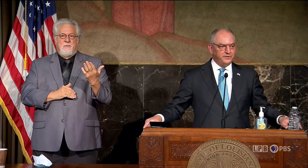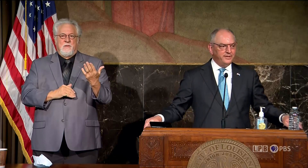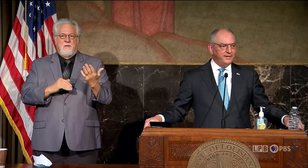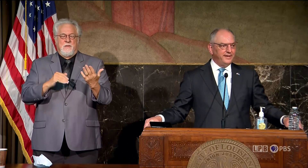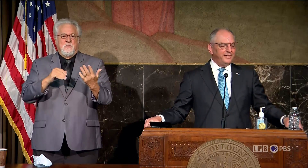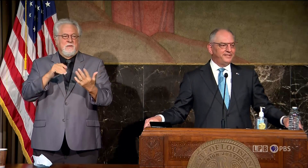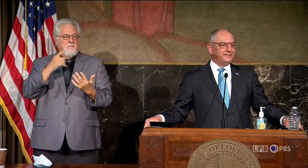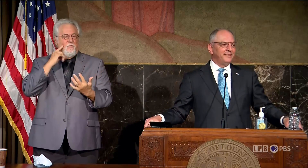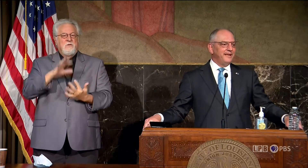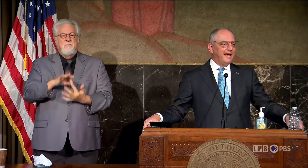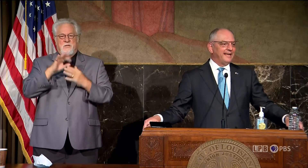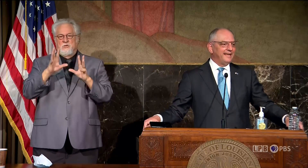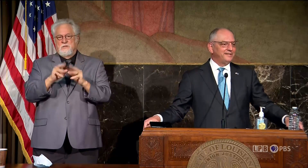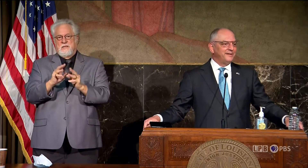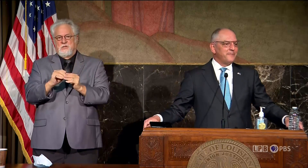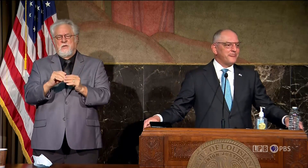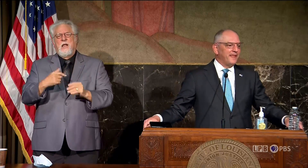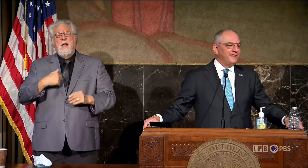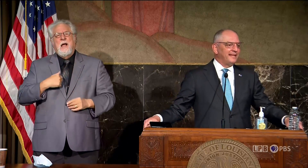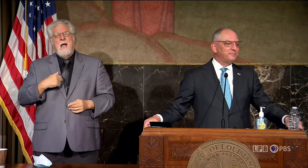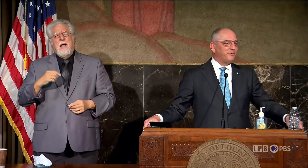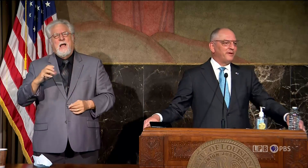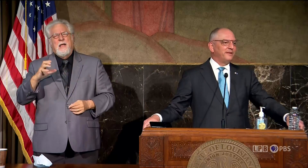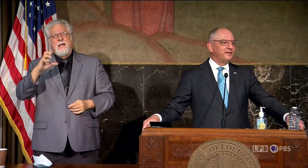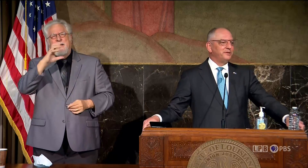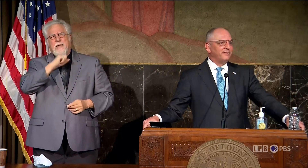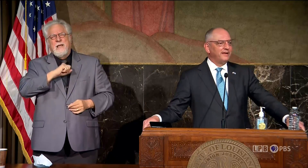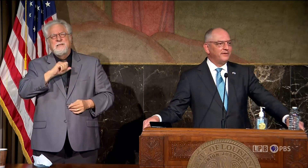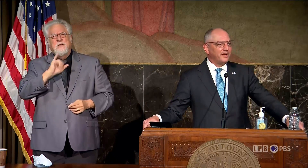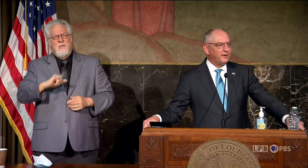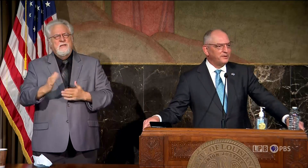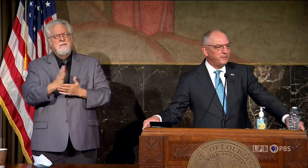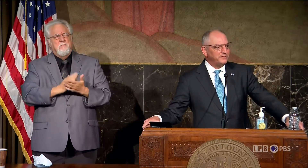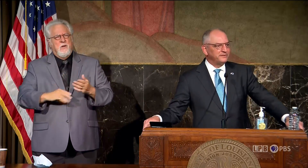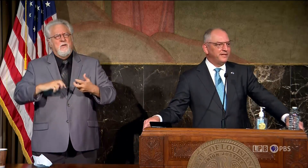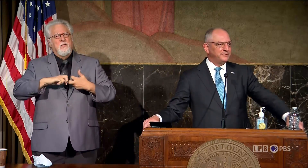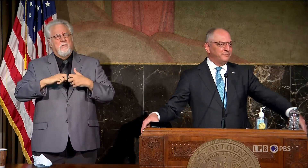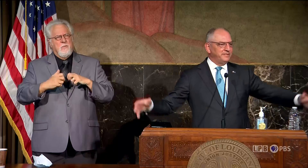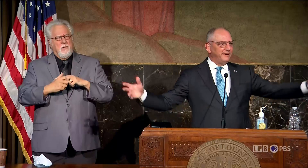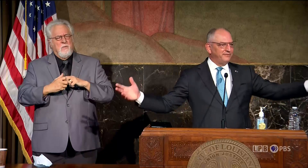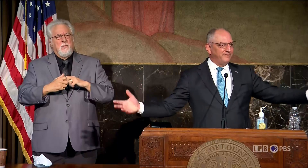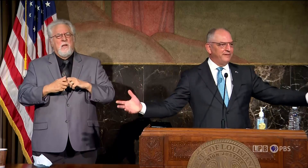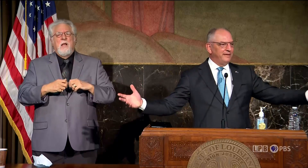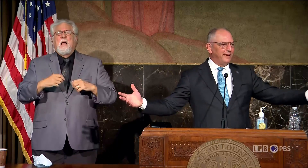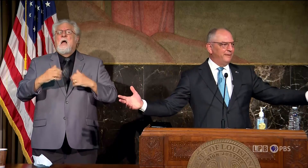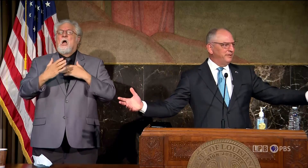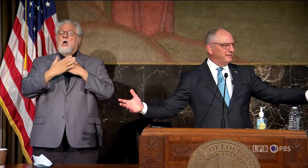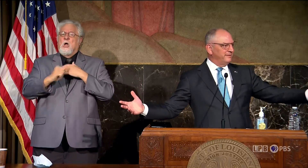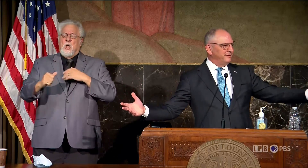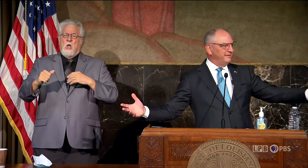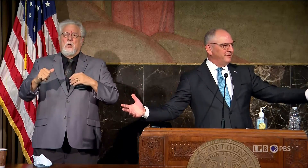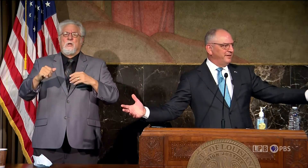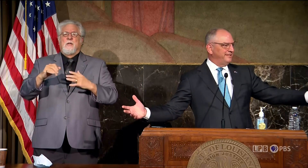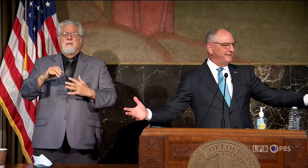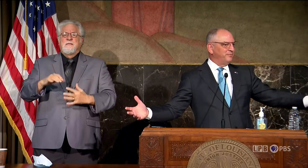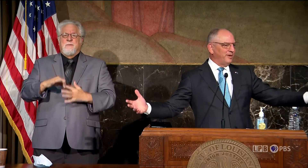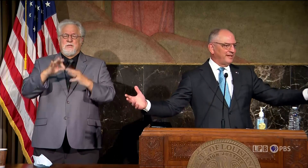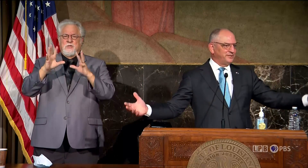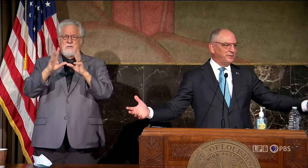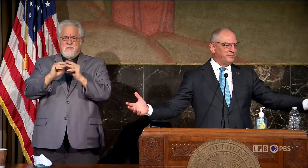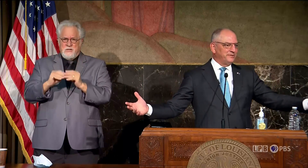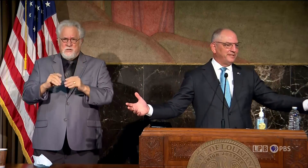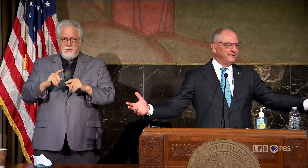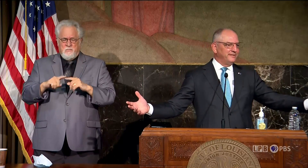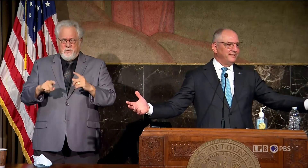special session. It just, I guess, that's part of the issue, right? You call it a special session, but you have 70 objects. It's more